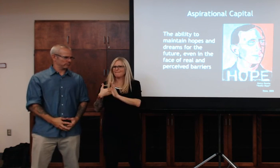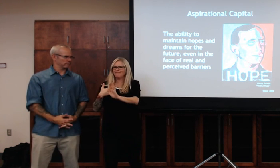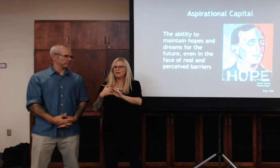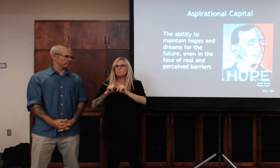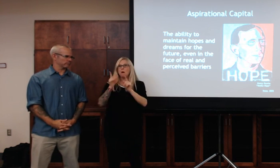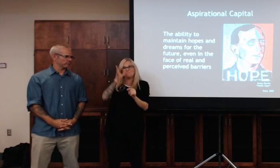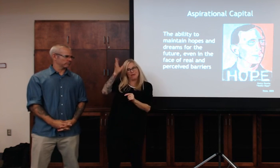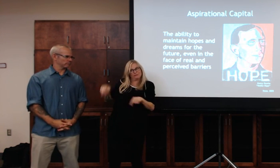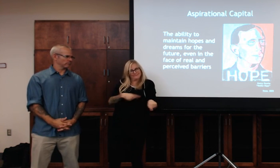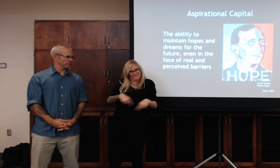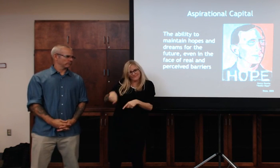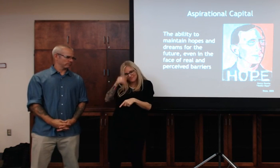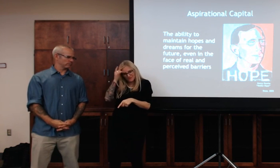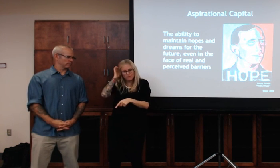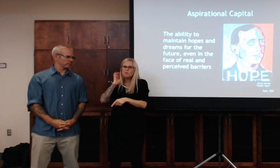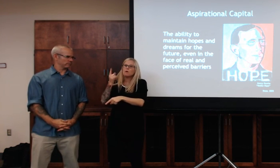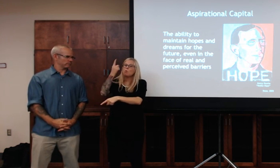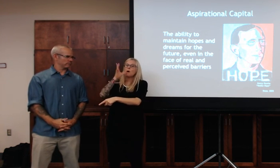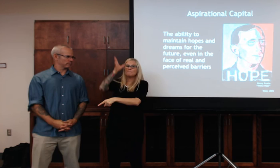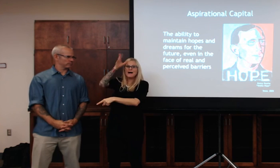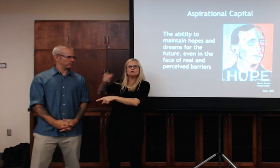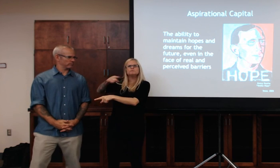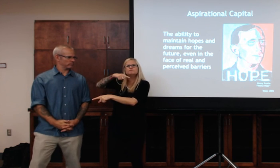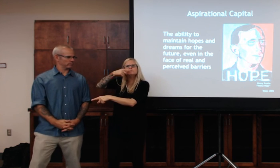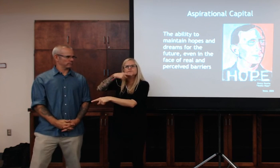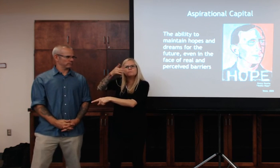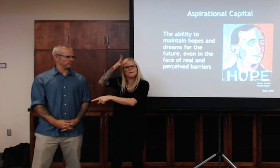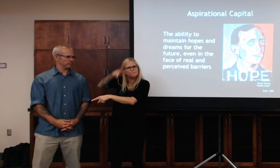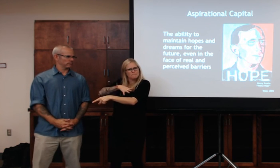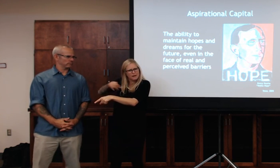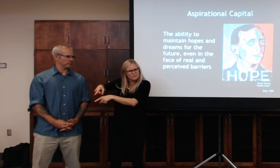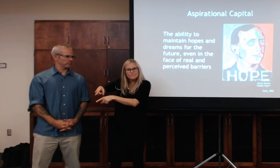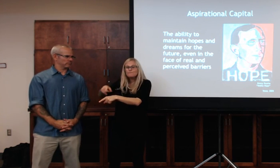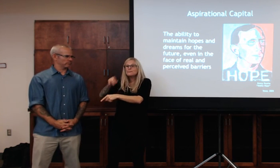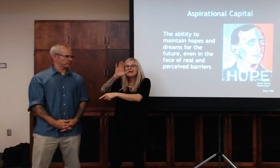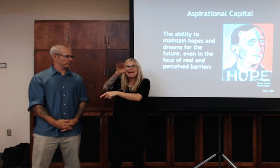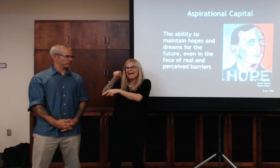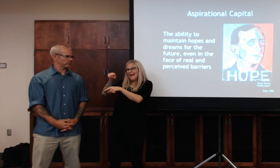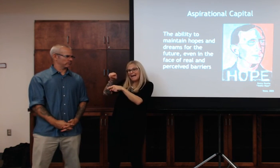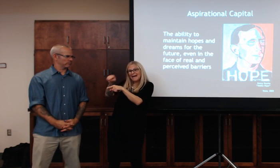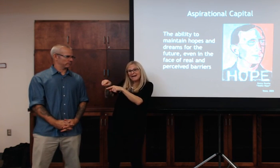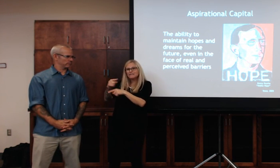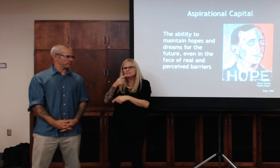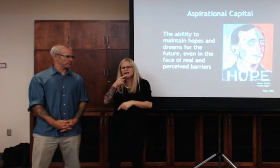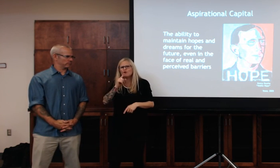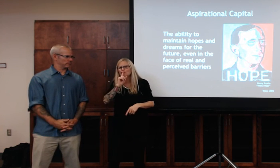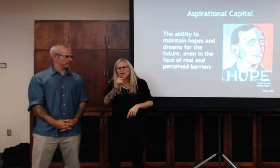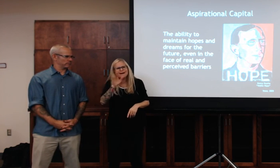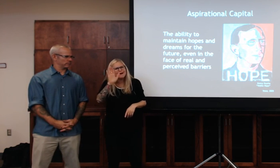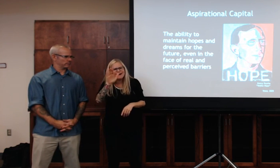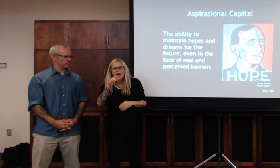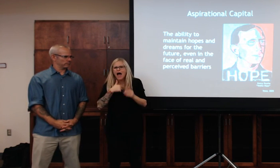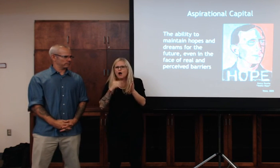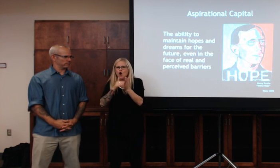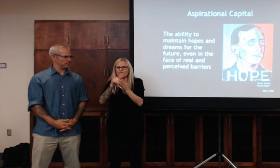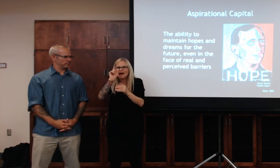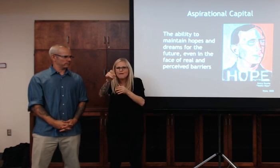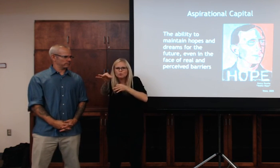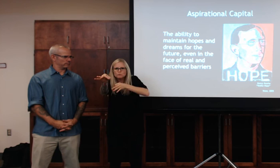as well, but we are parents. There's one parent who is a hearing gentleman, And he said, okay, honestly, I often really